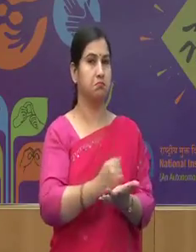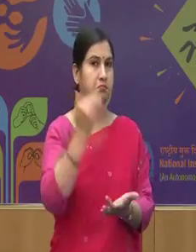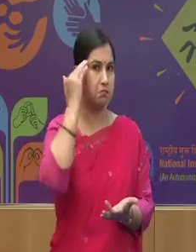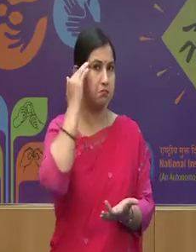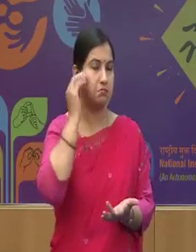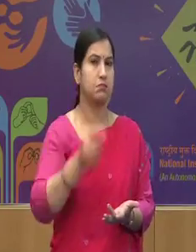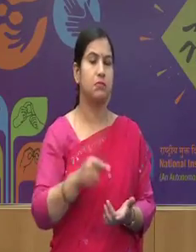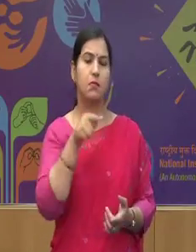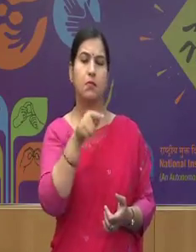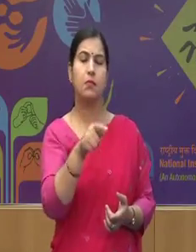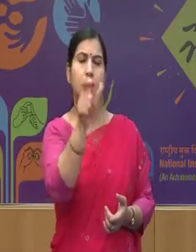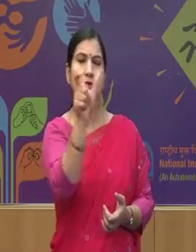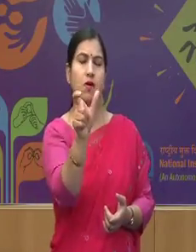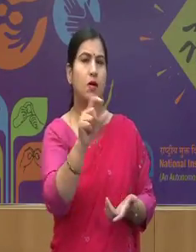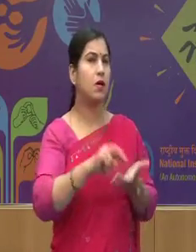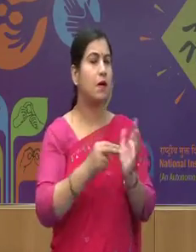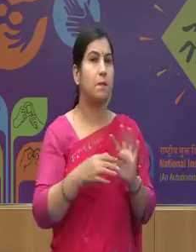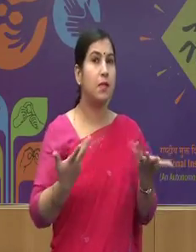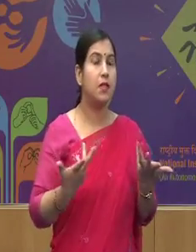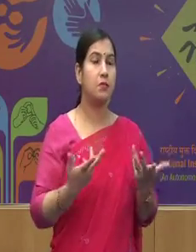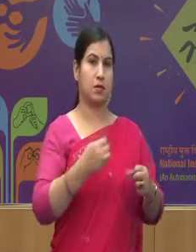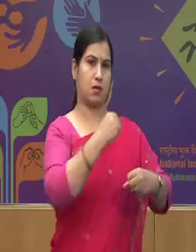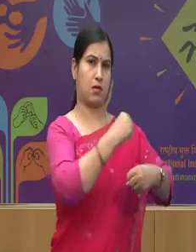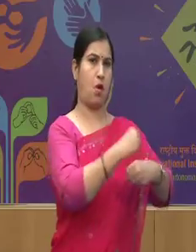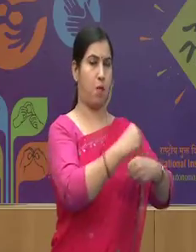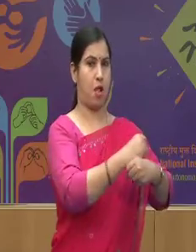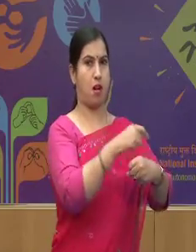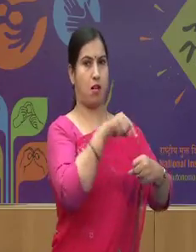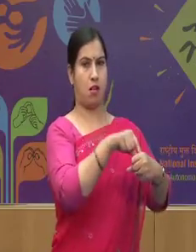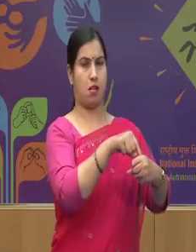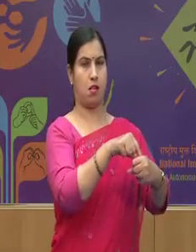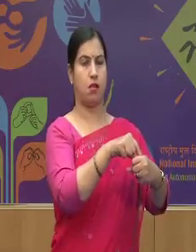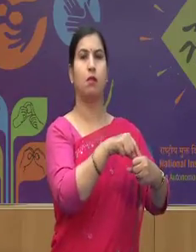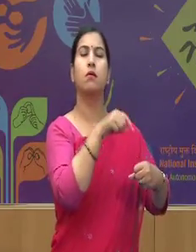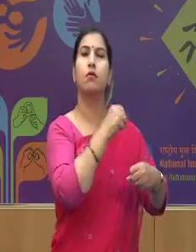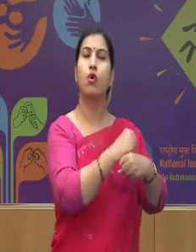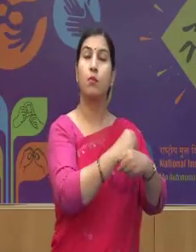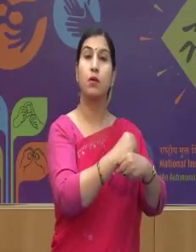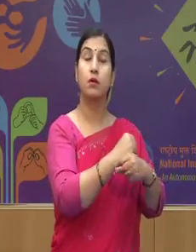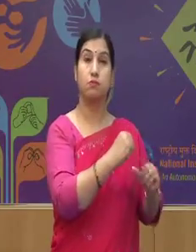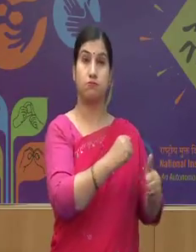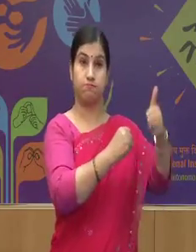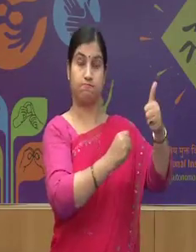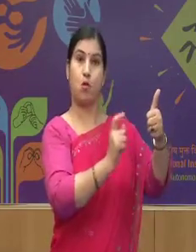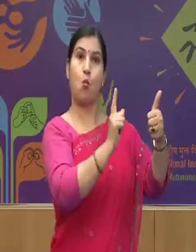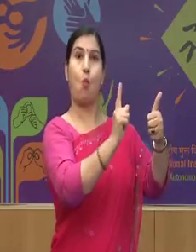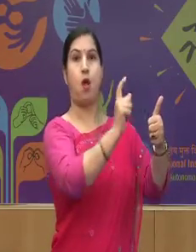A dictatorship is a government in which one person makes all the rules and